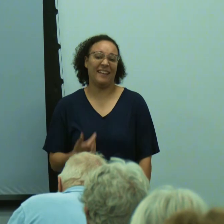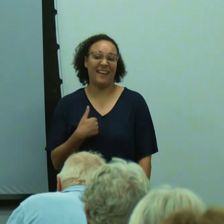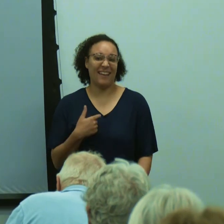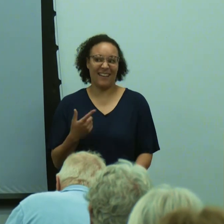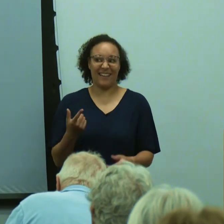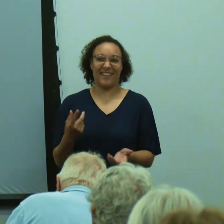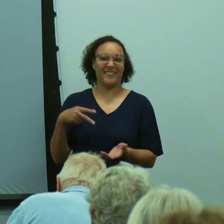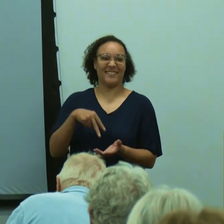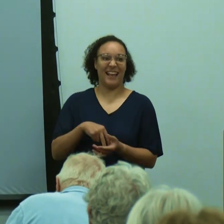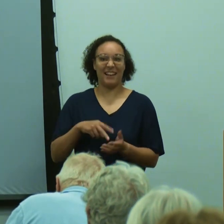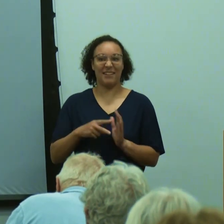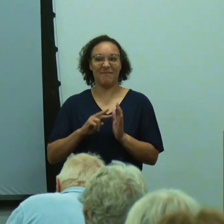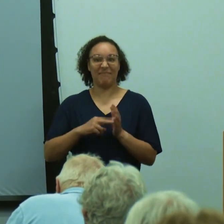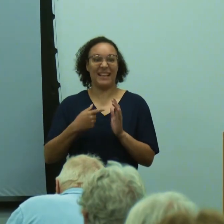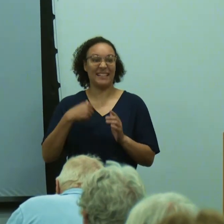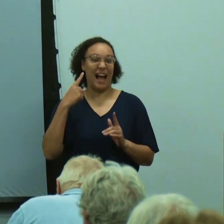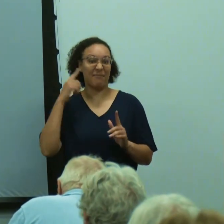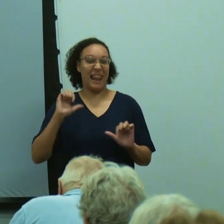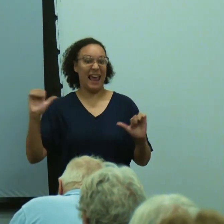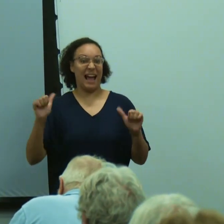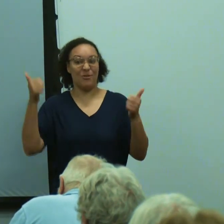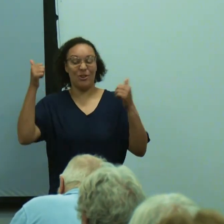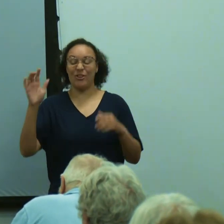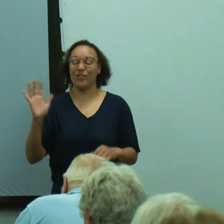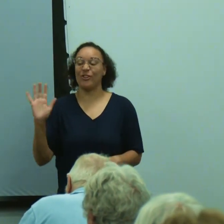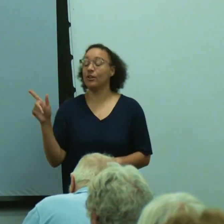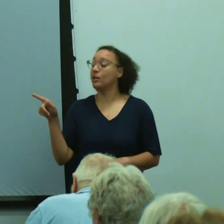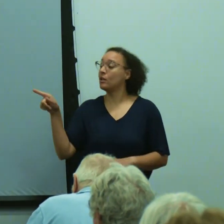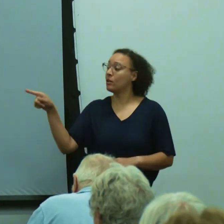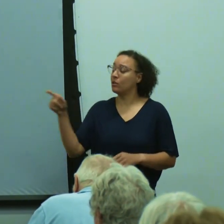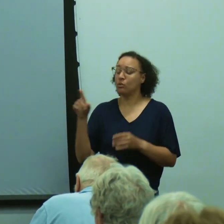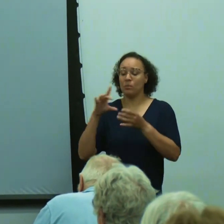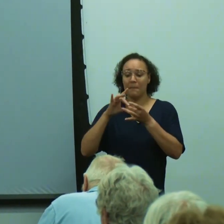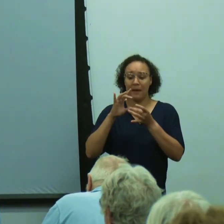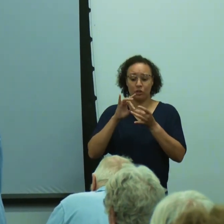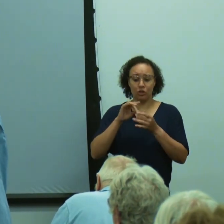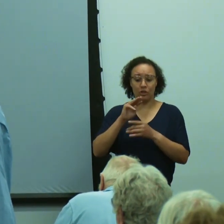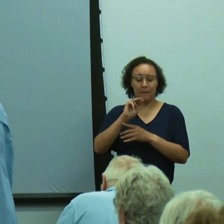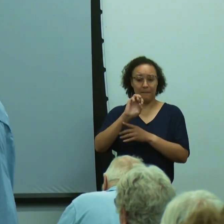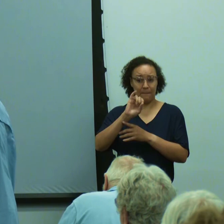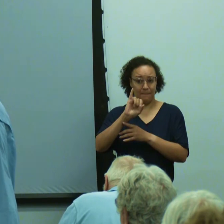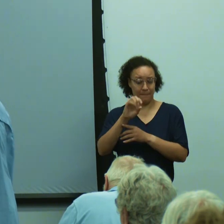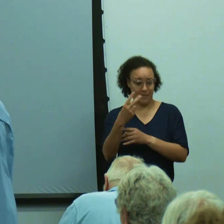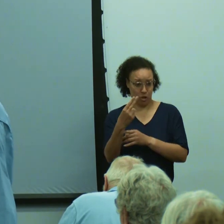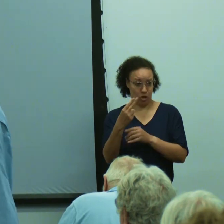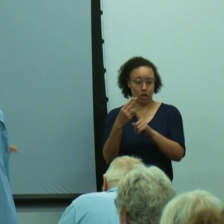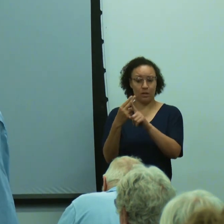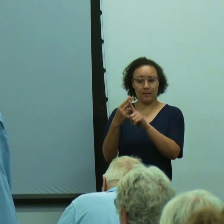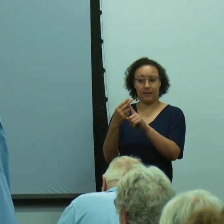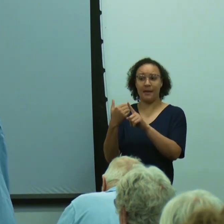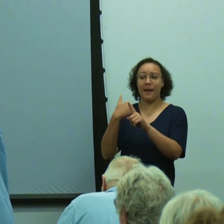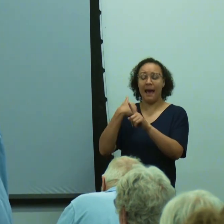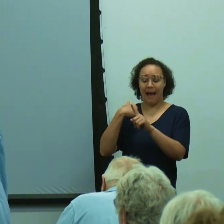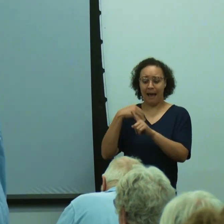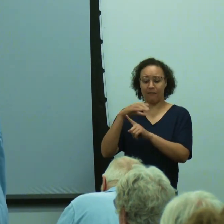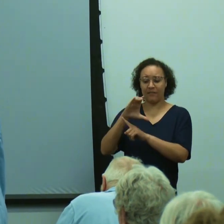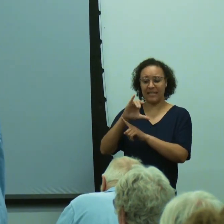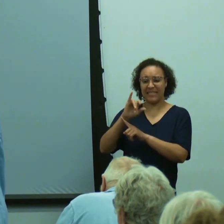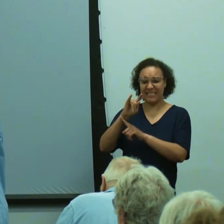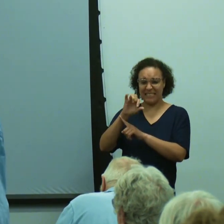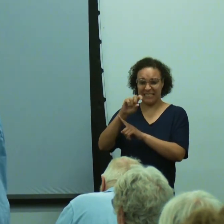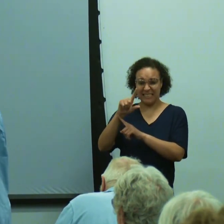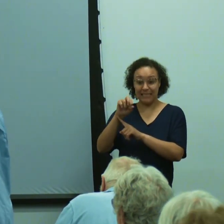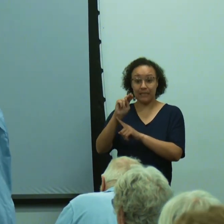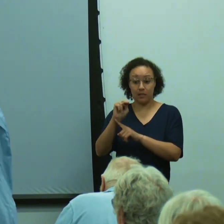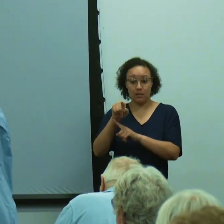stand down. You talked about Michigan having the ability to have citizens controls,